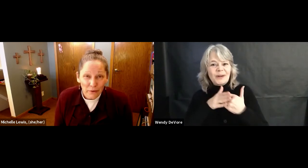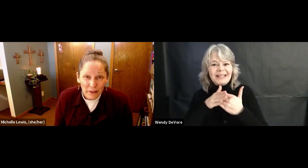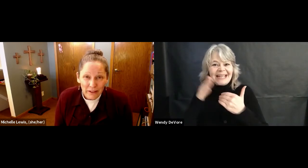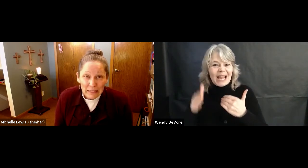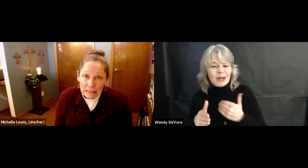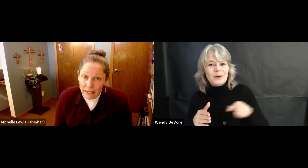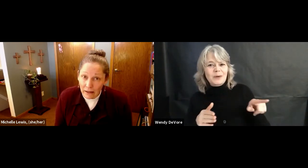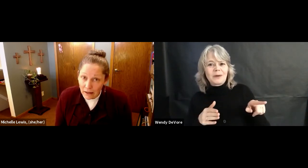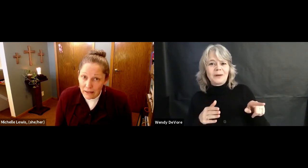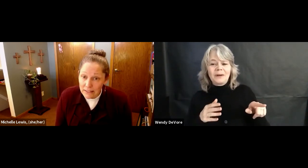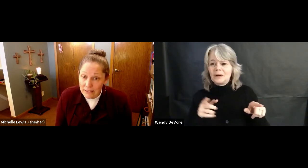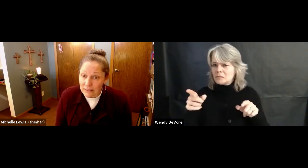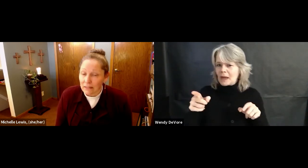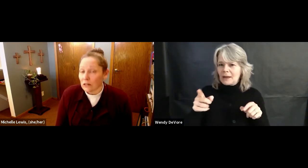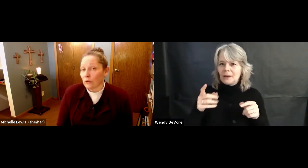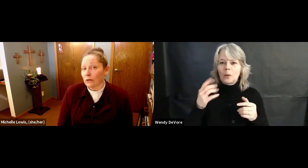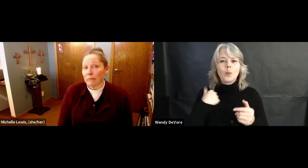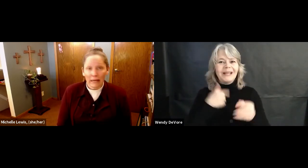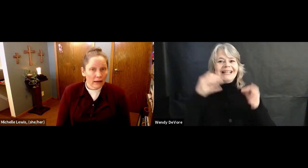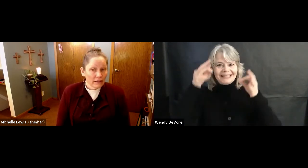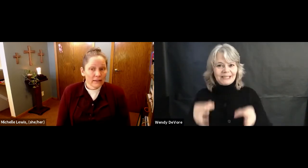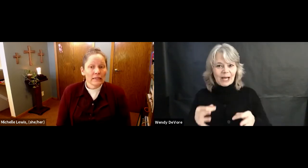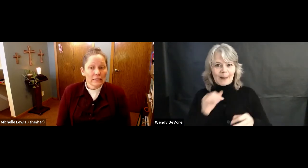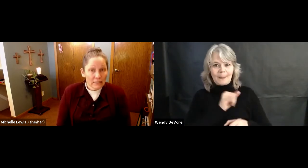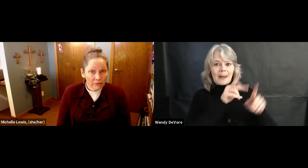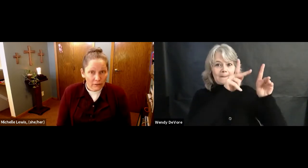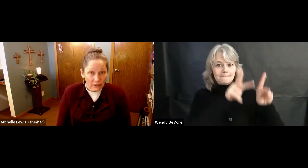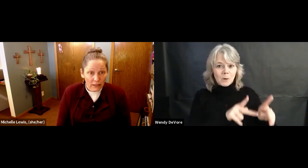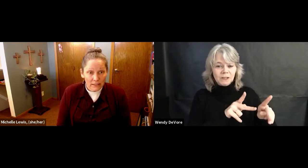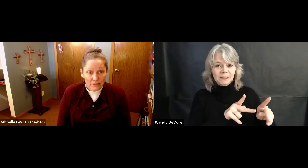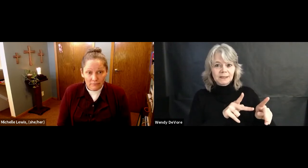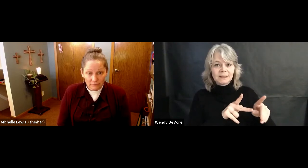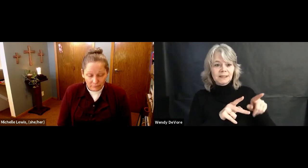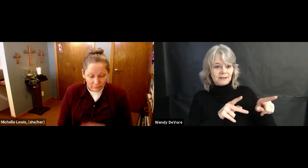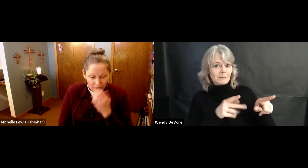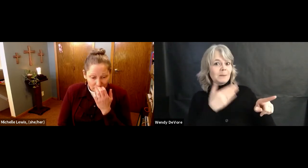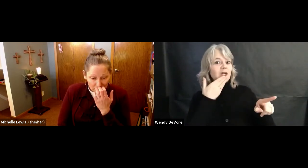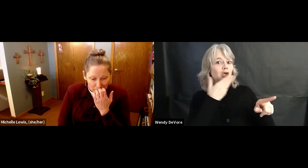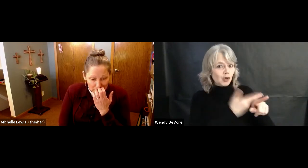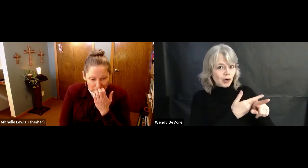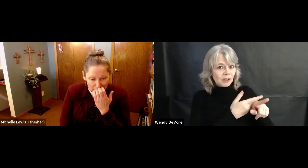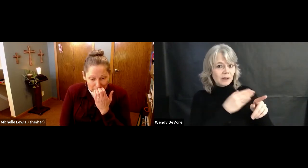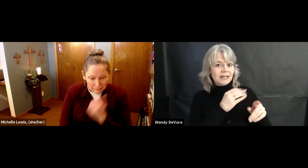either good, like us, or bad, different than us.